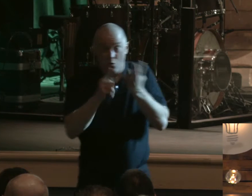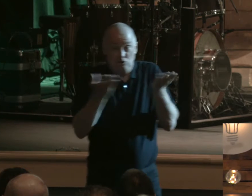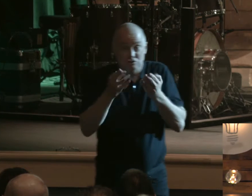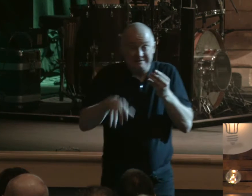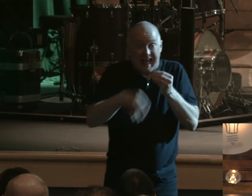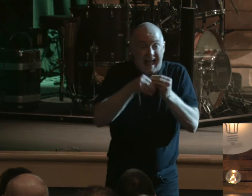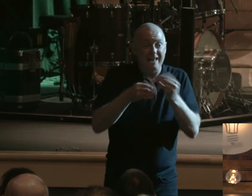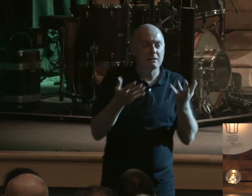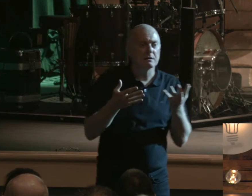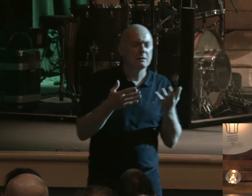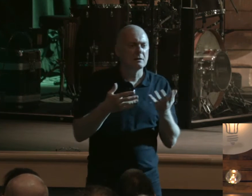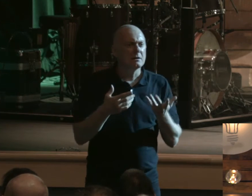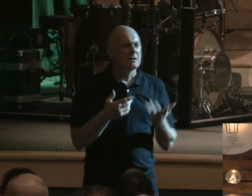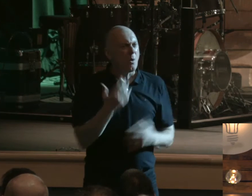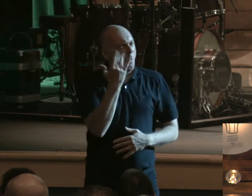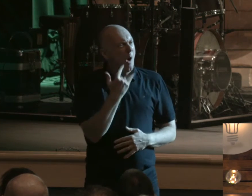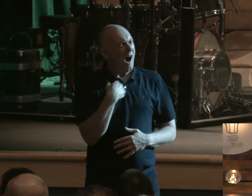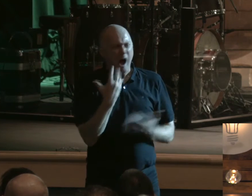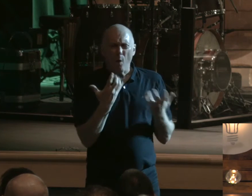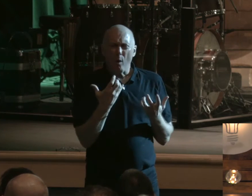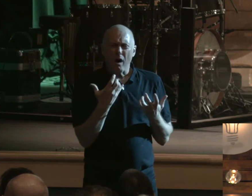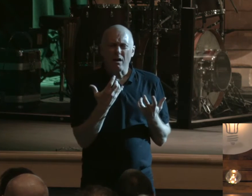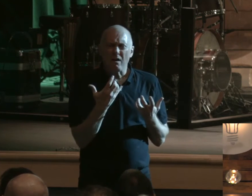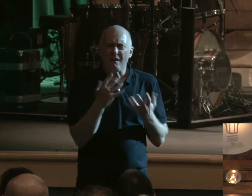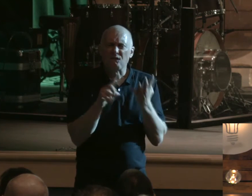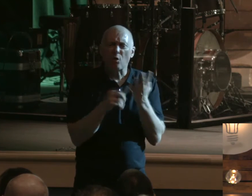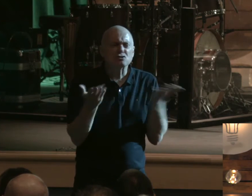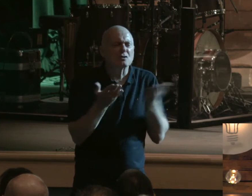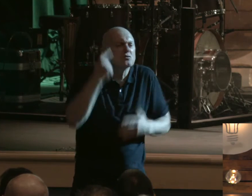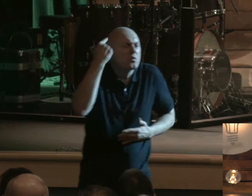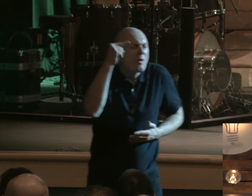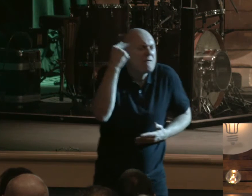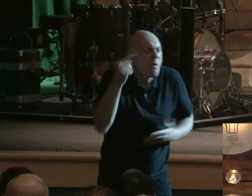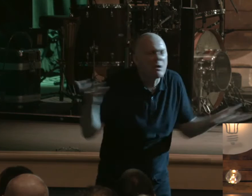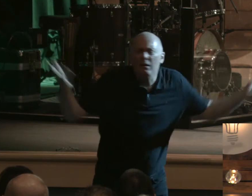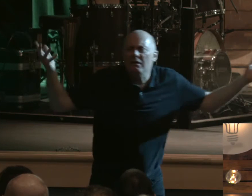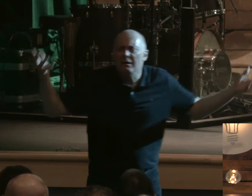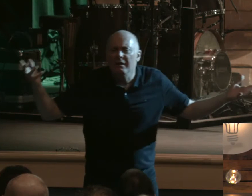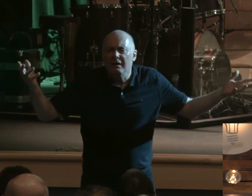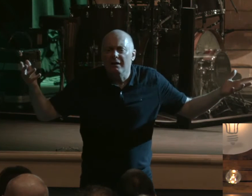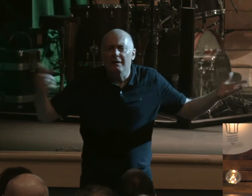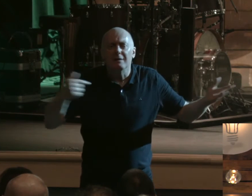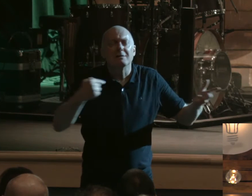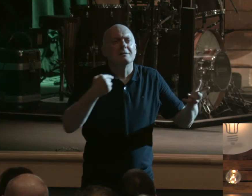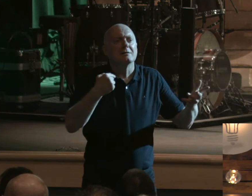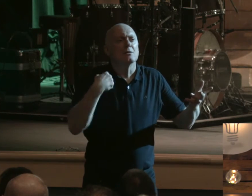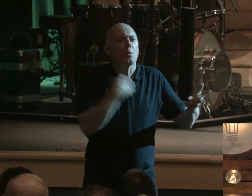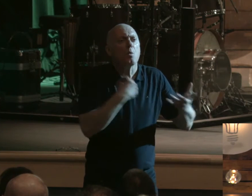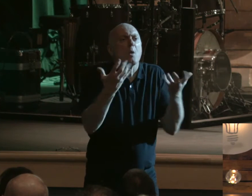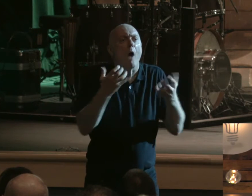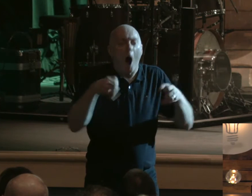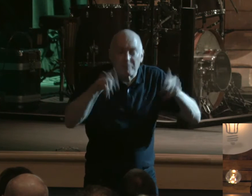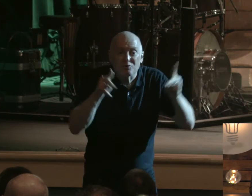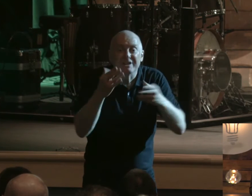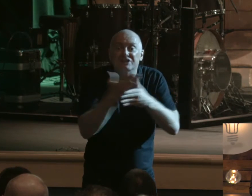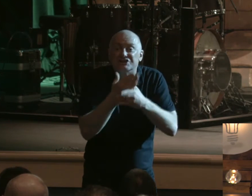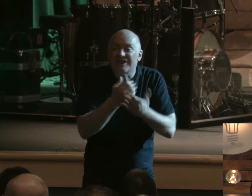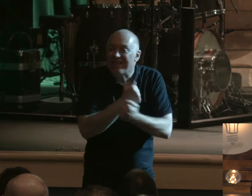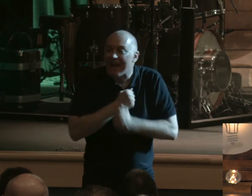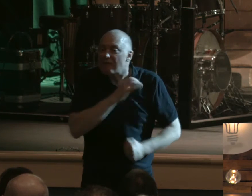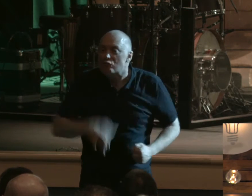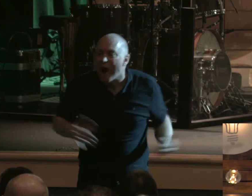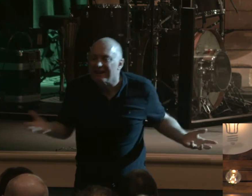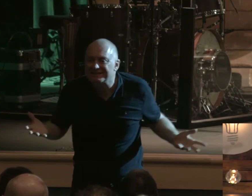What is my motivation for a fourth service? So my greatest motivation for a fourth service is the opportunity to share the love of